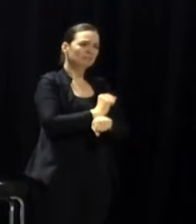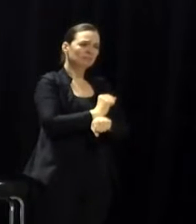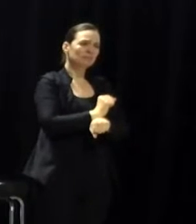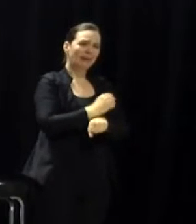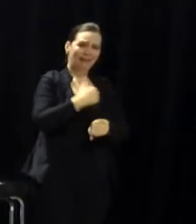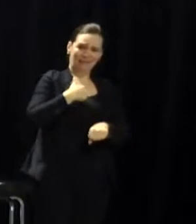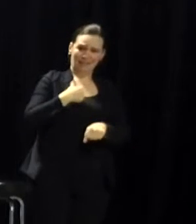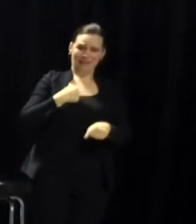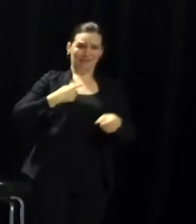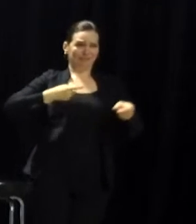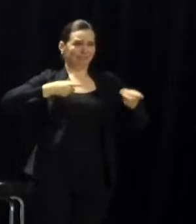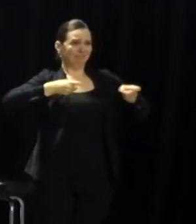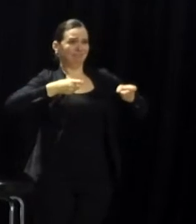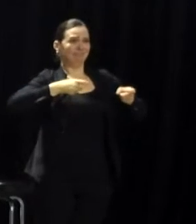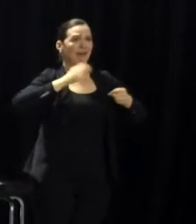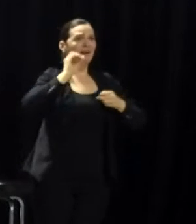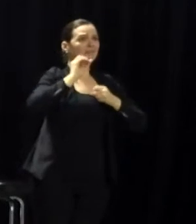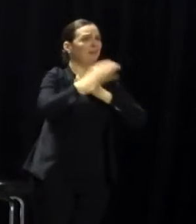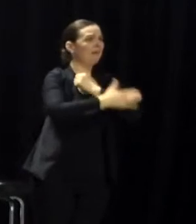want to vaccinate